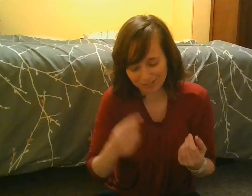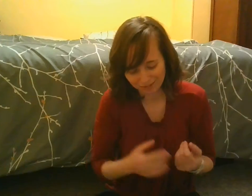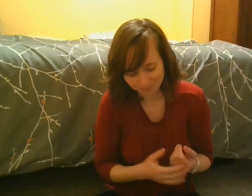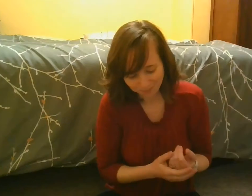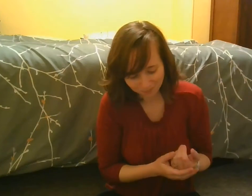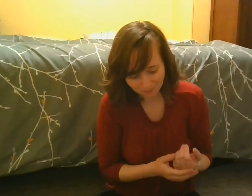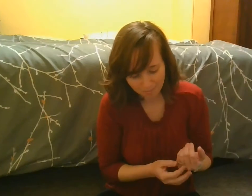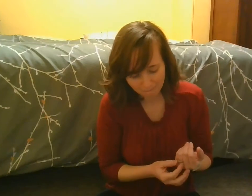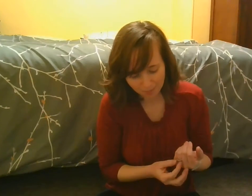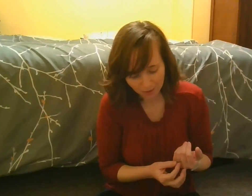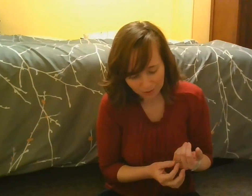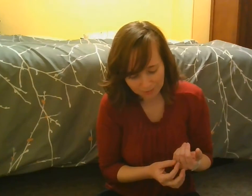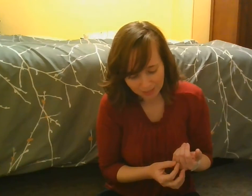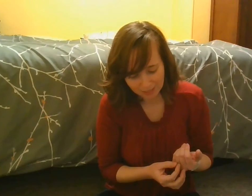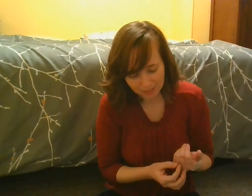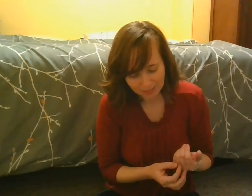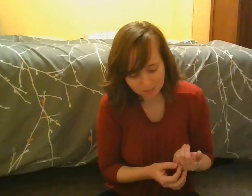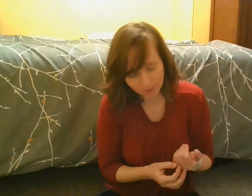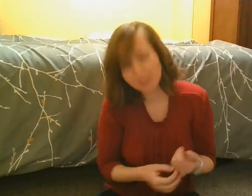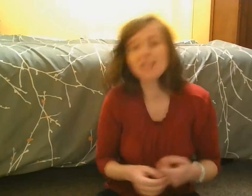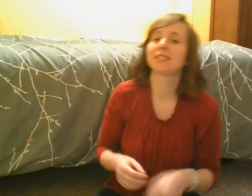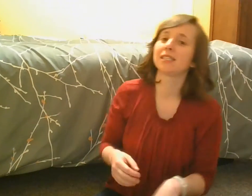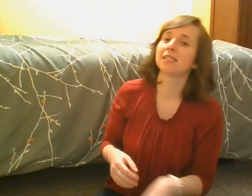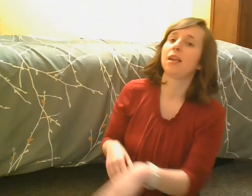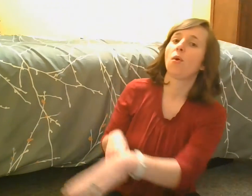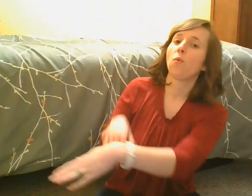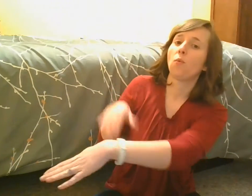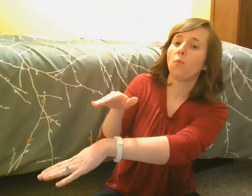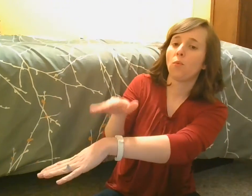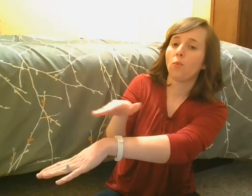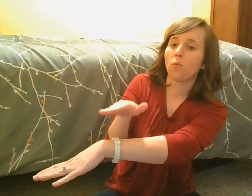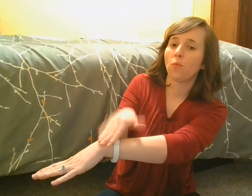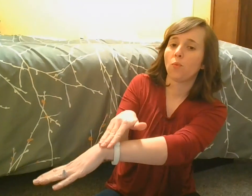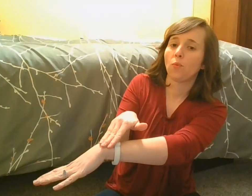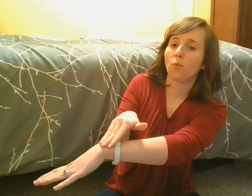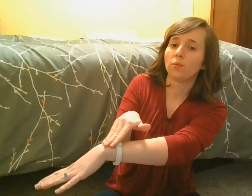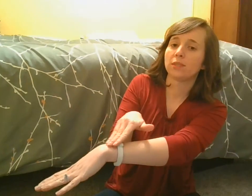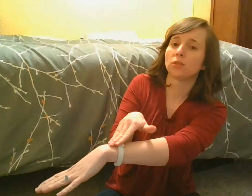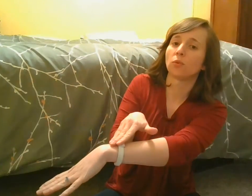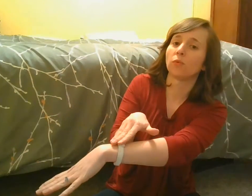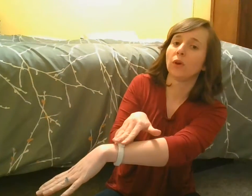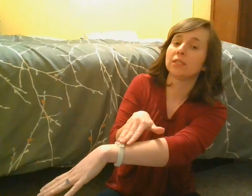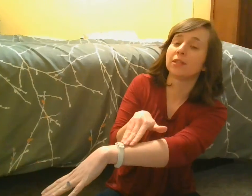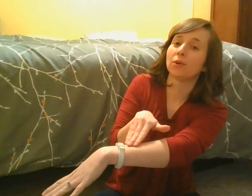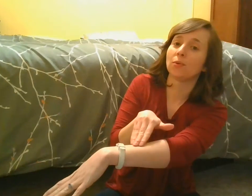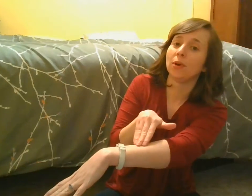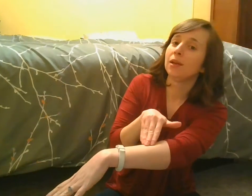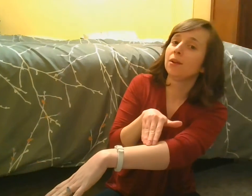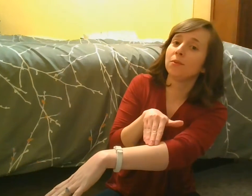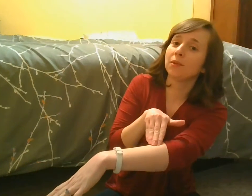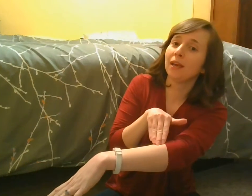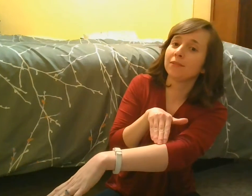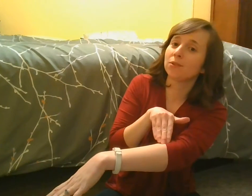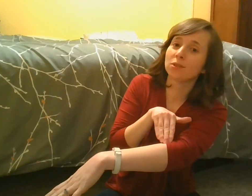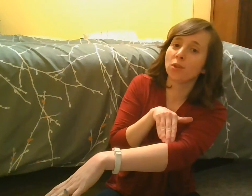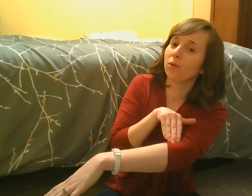you. Next one is slow. So very slow. I don't really have to go slow-mo with